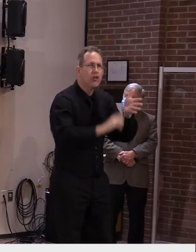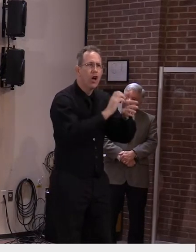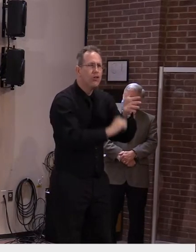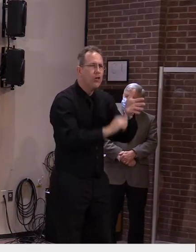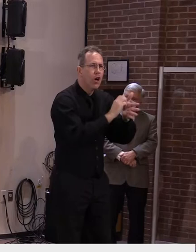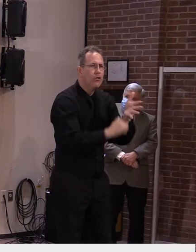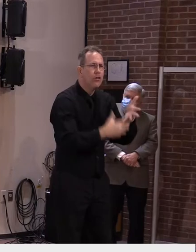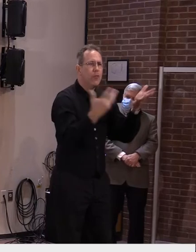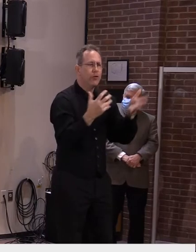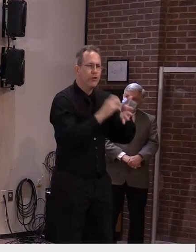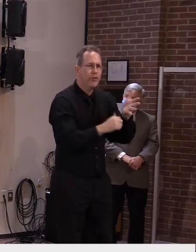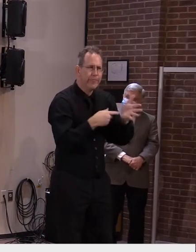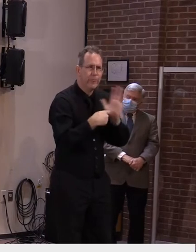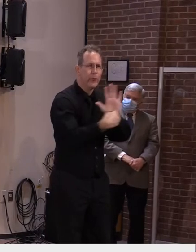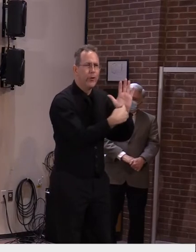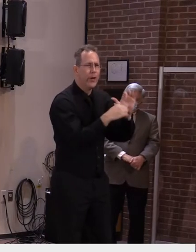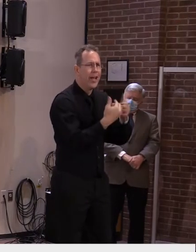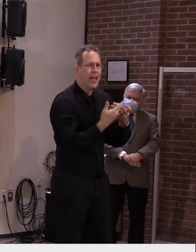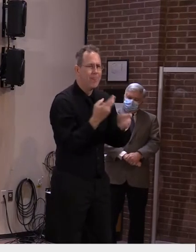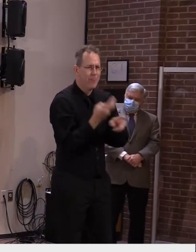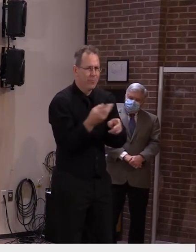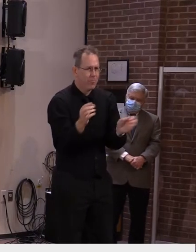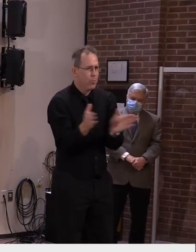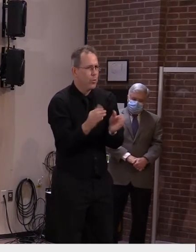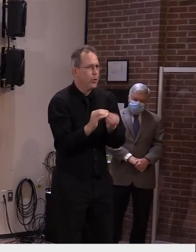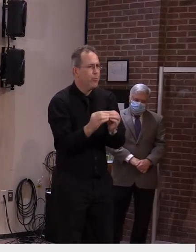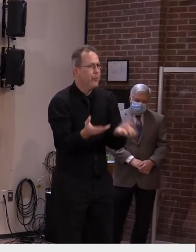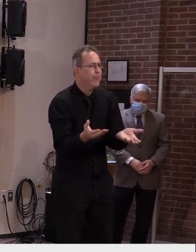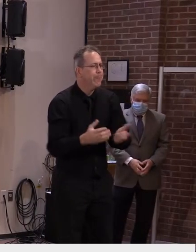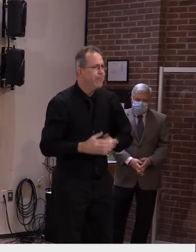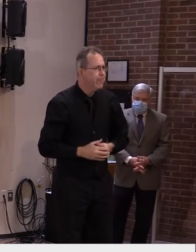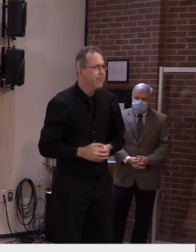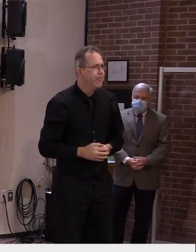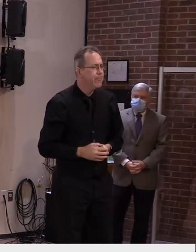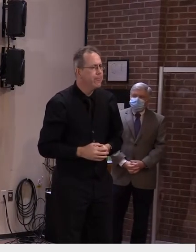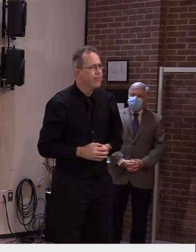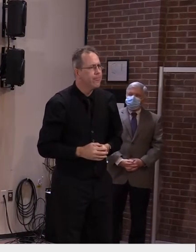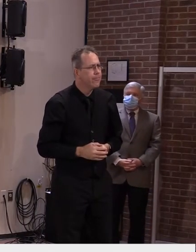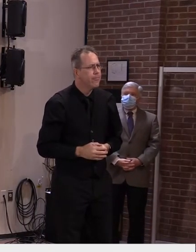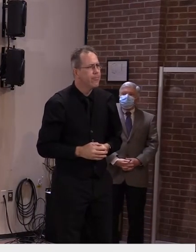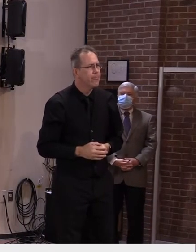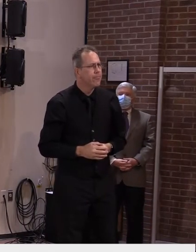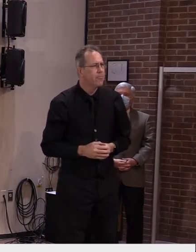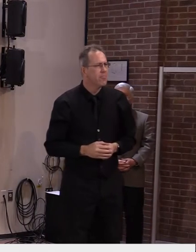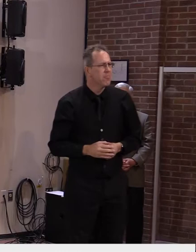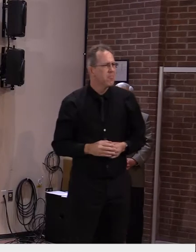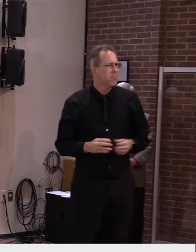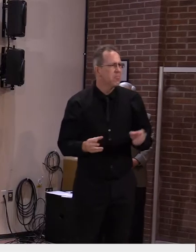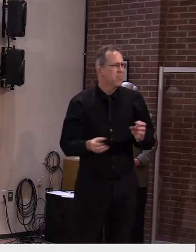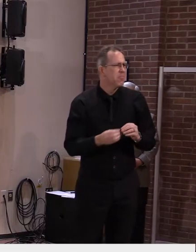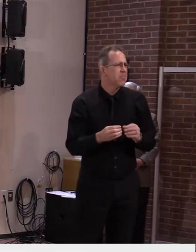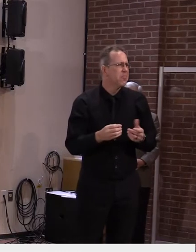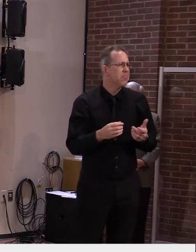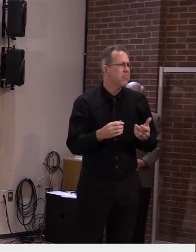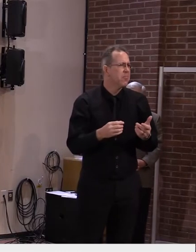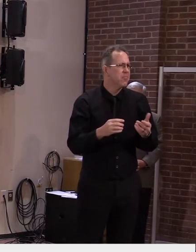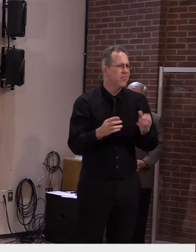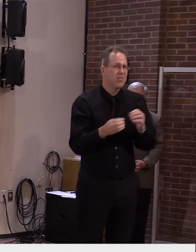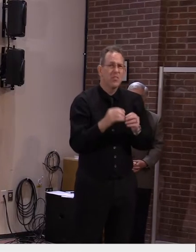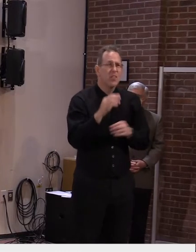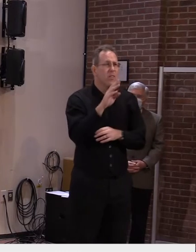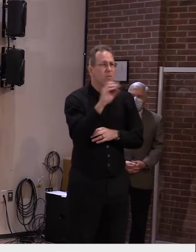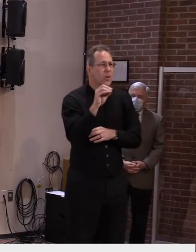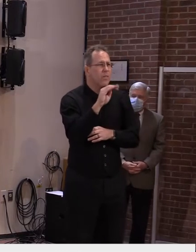military or the military pensions. So all the other states, 40 some odd states,